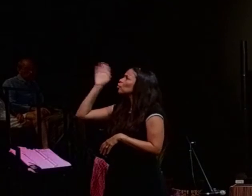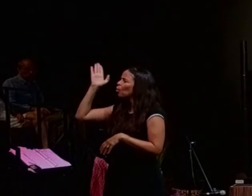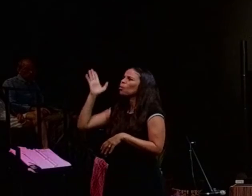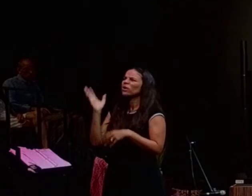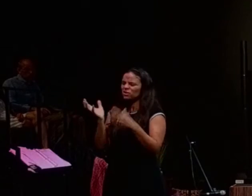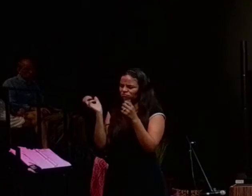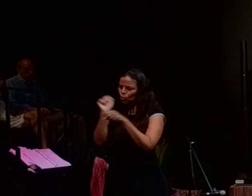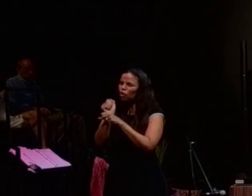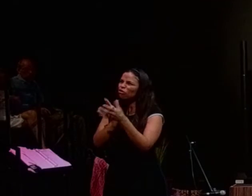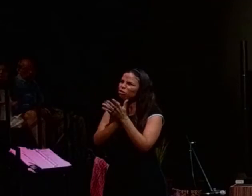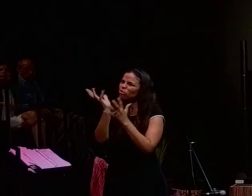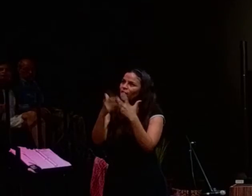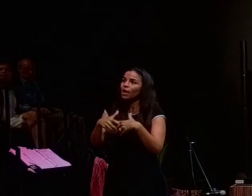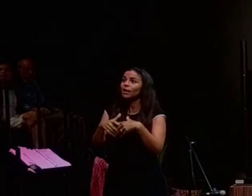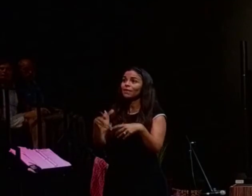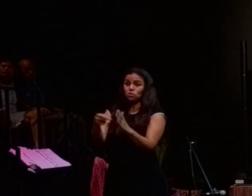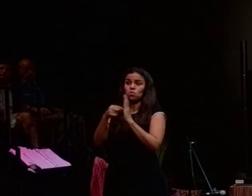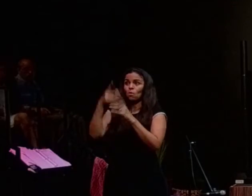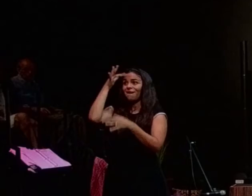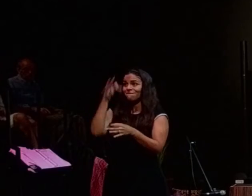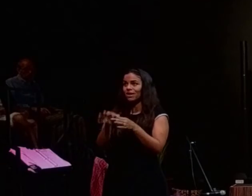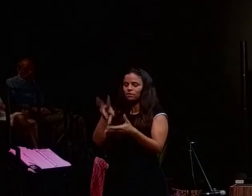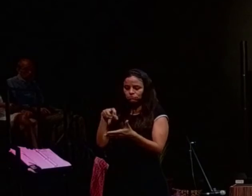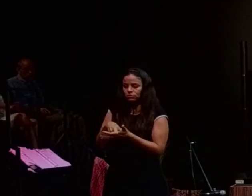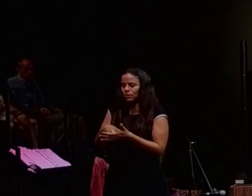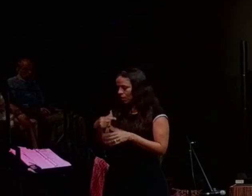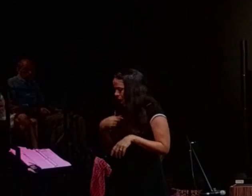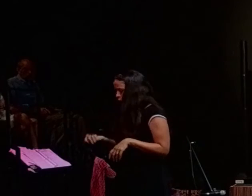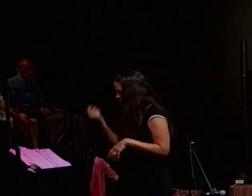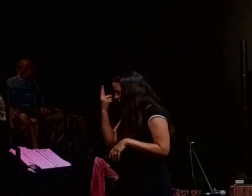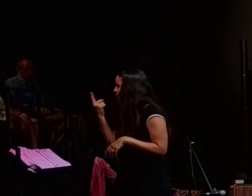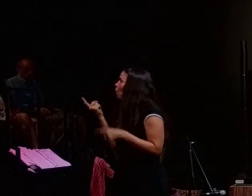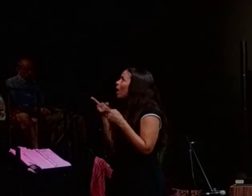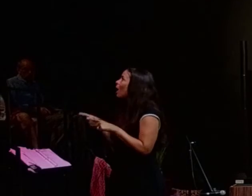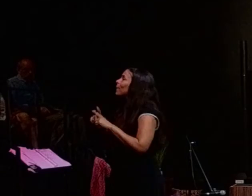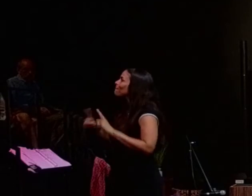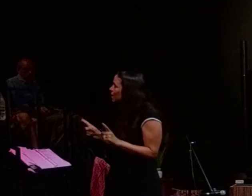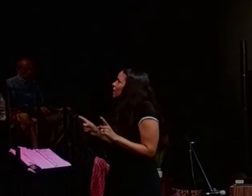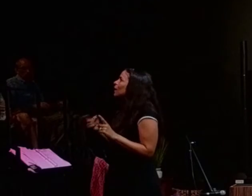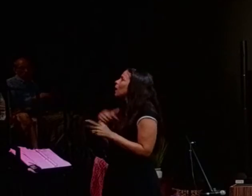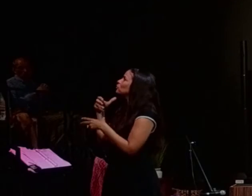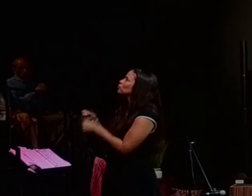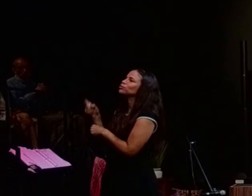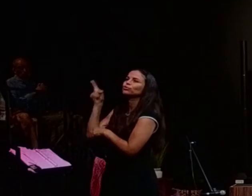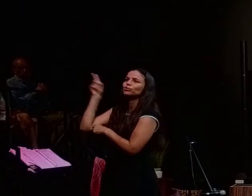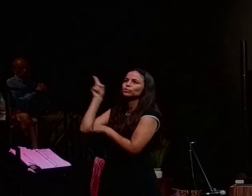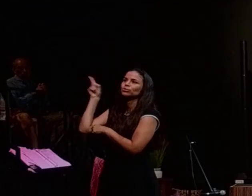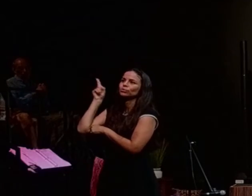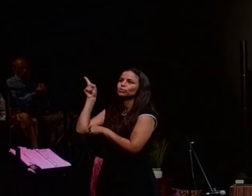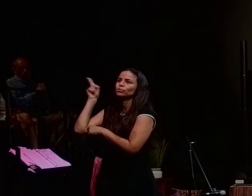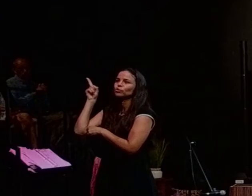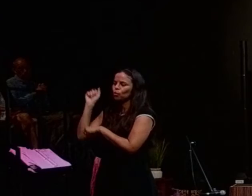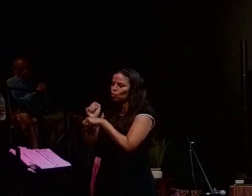work. I trust that you're gonna work. That takes a lot of faith to get on your knees and say, okay, God, I don't understand what's going on, but I trust that you're going to work